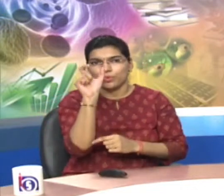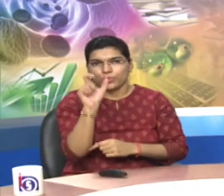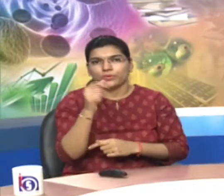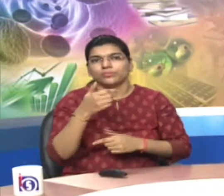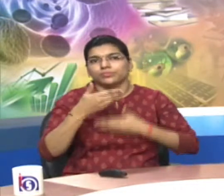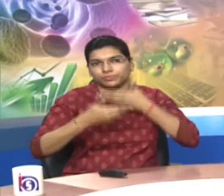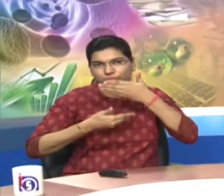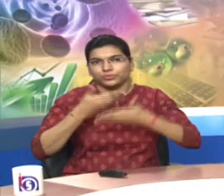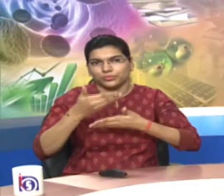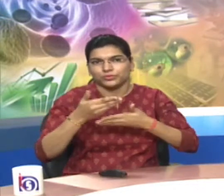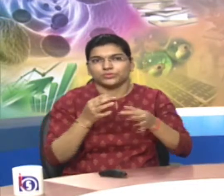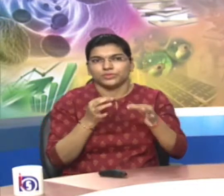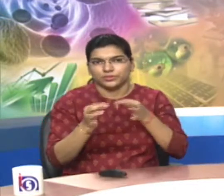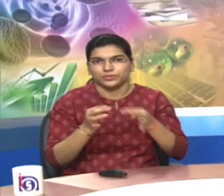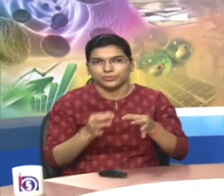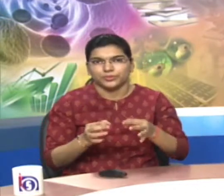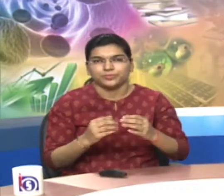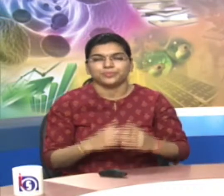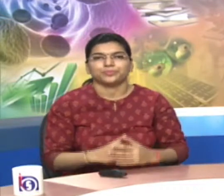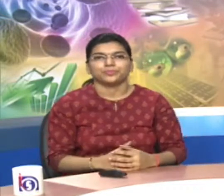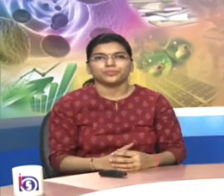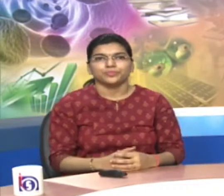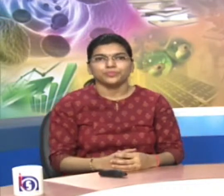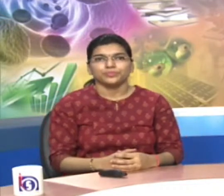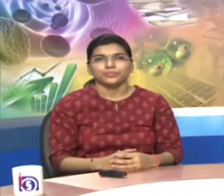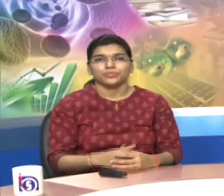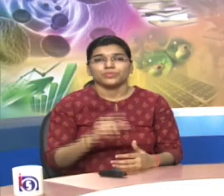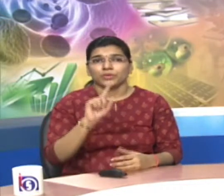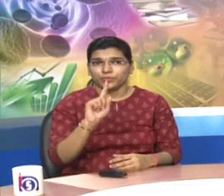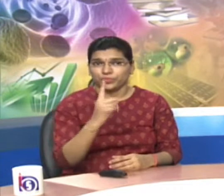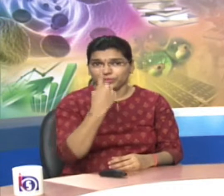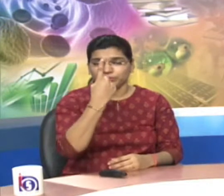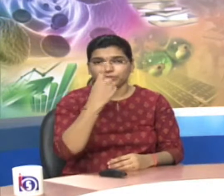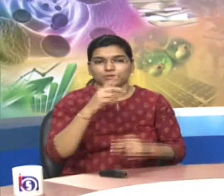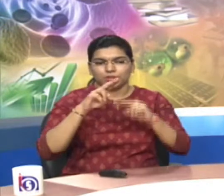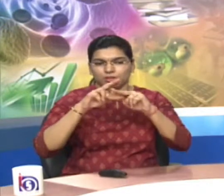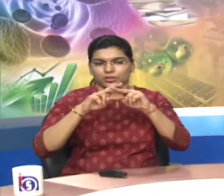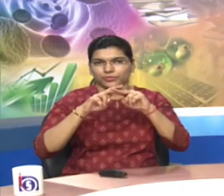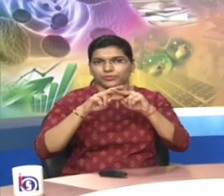I would be explaining you all the points from 1 to 11 one by one.